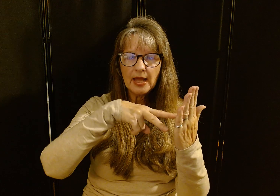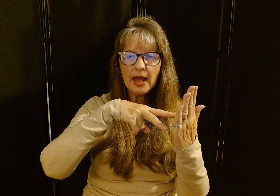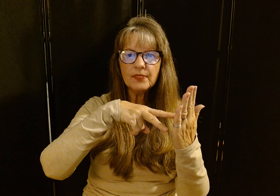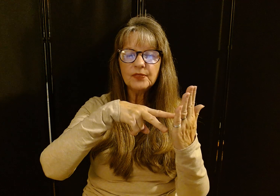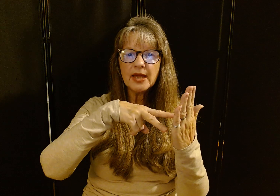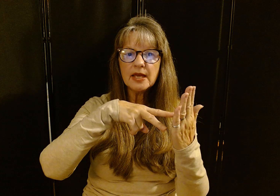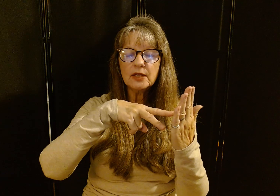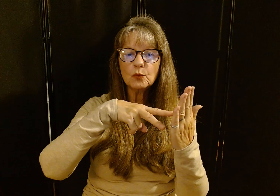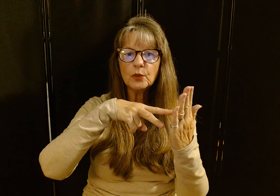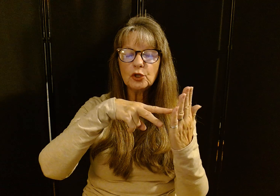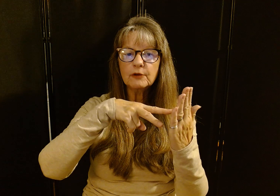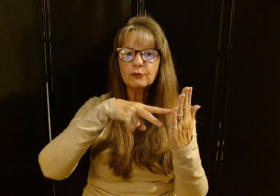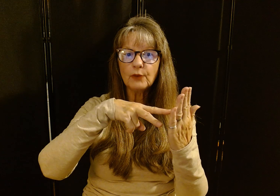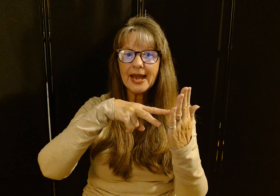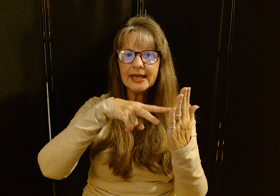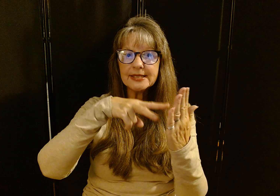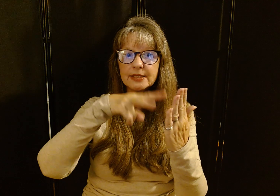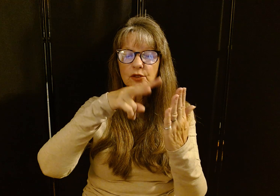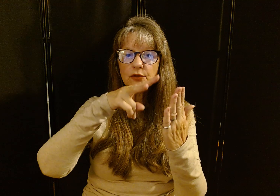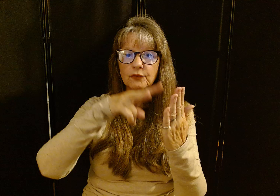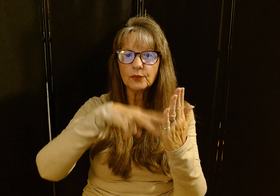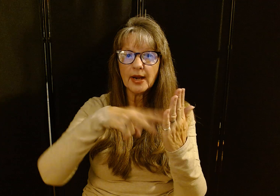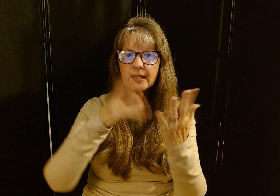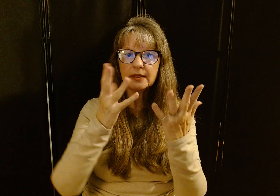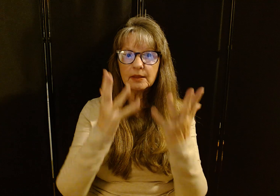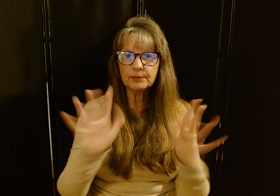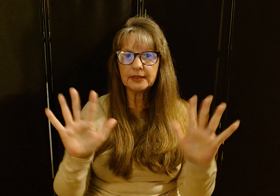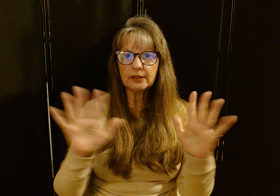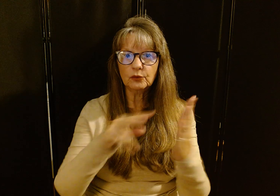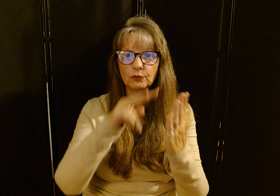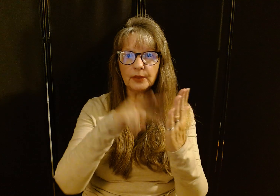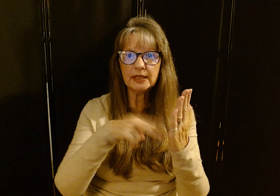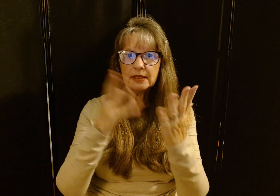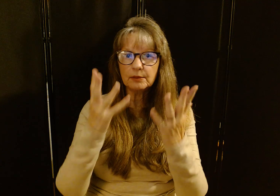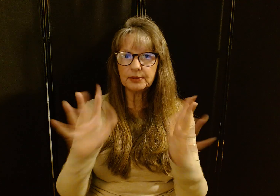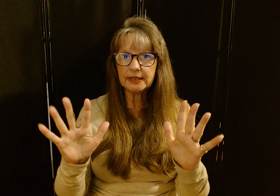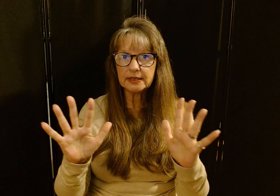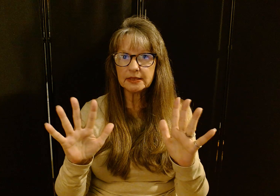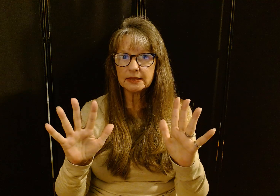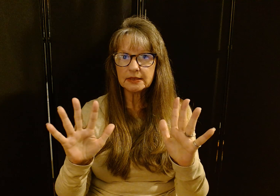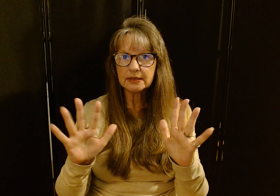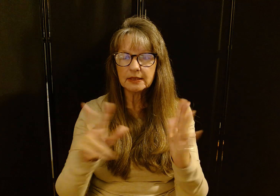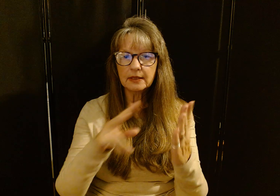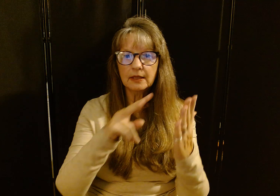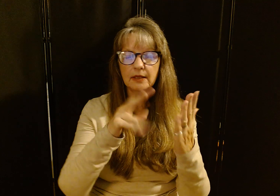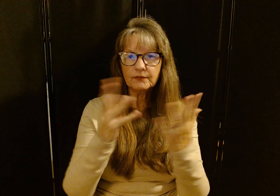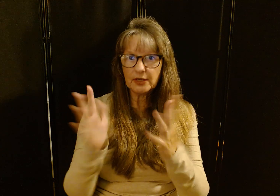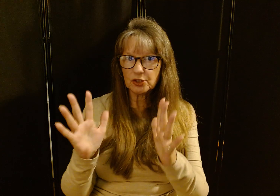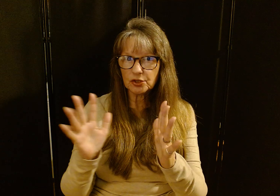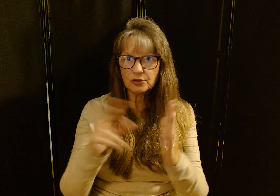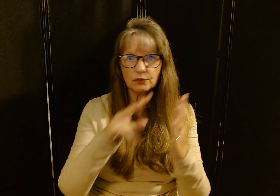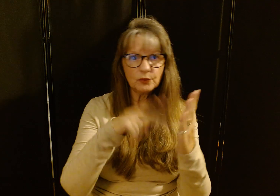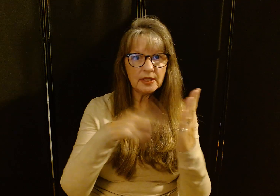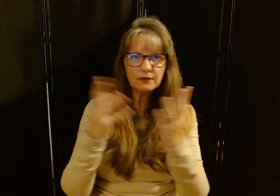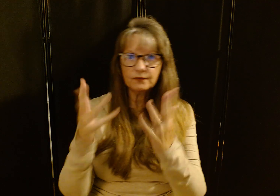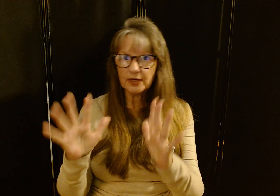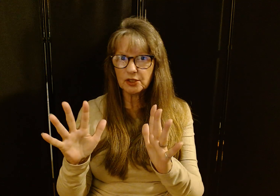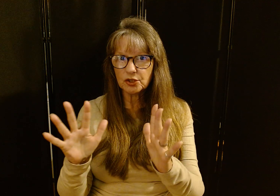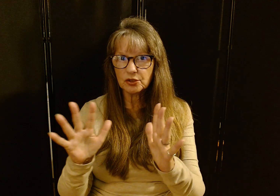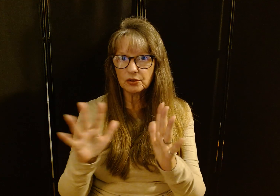And then when you've read it complete. You read complete. Finish. Read, finish.